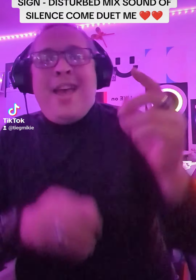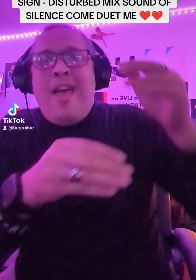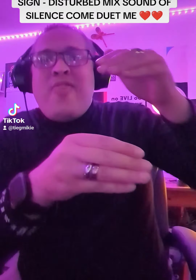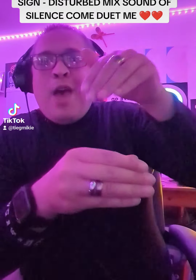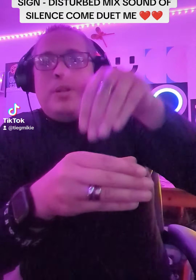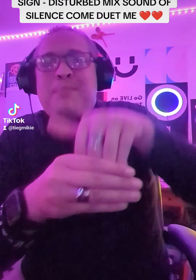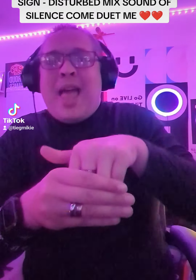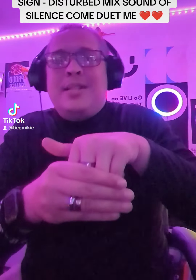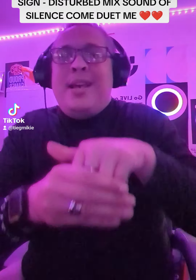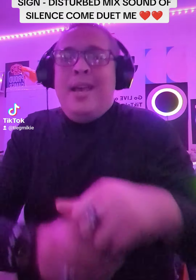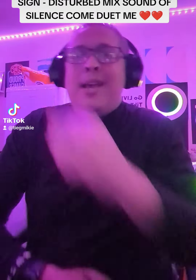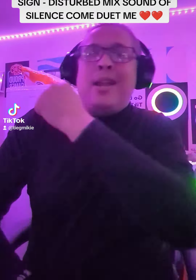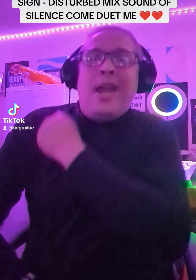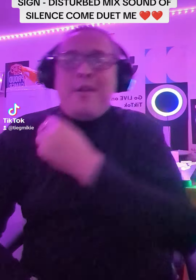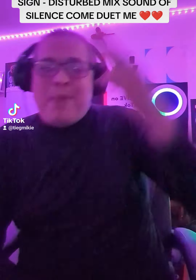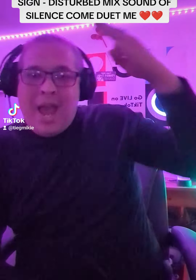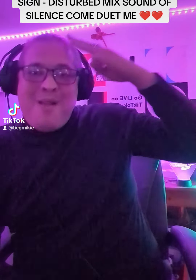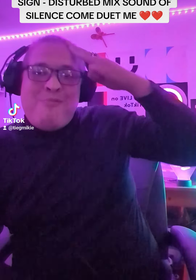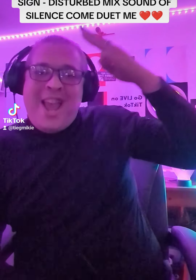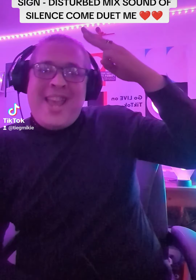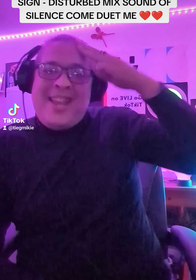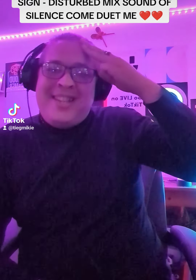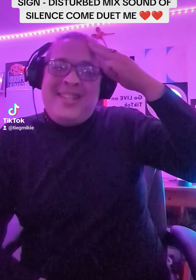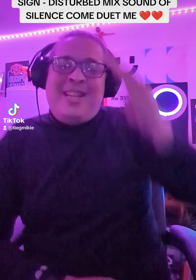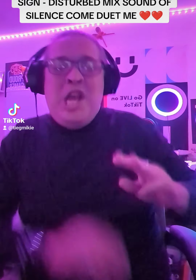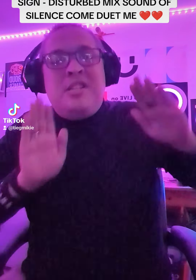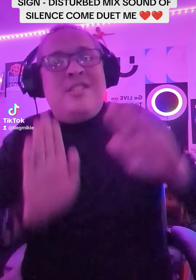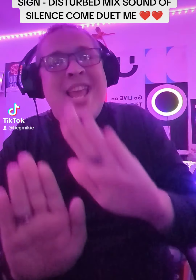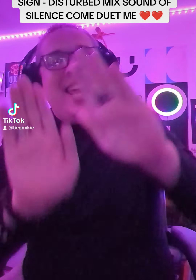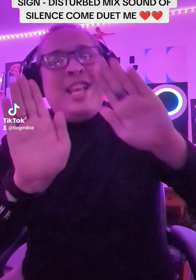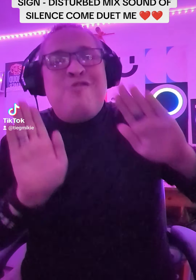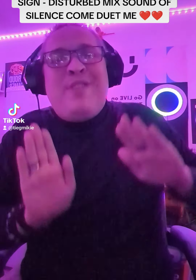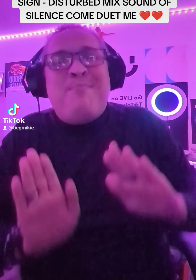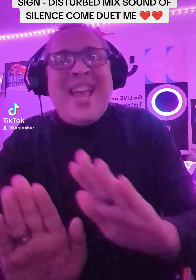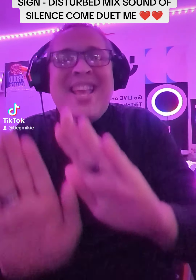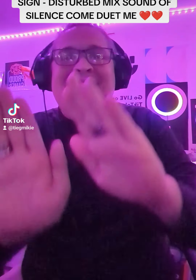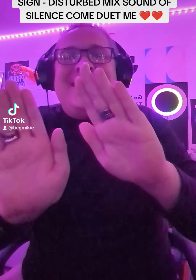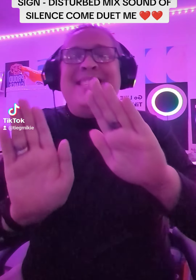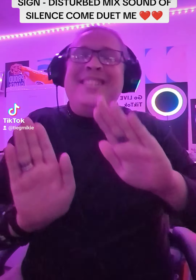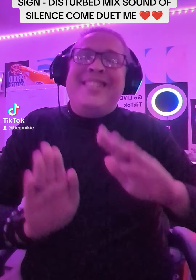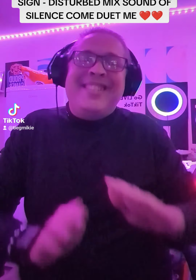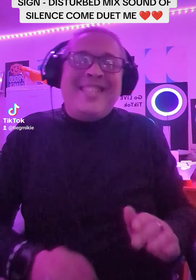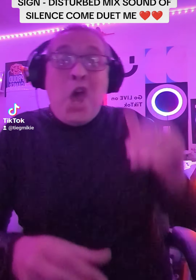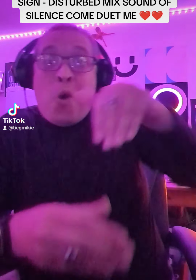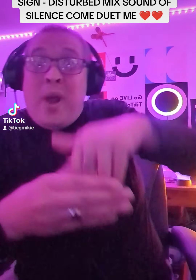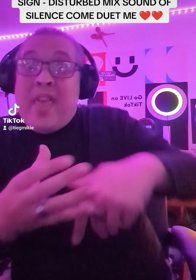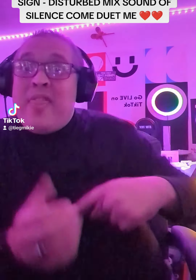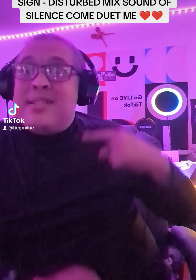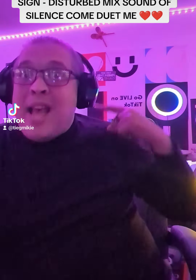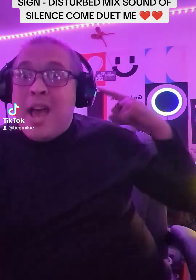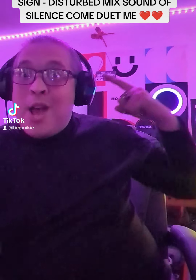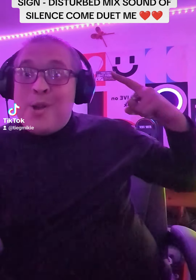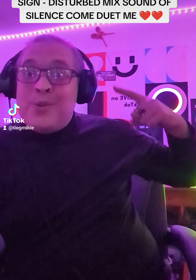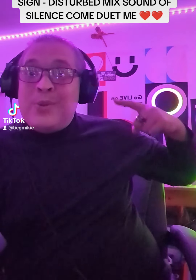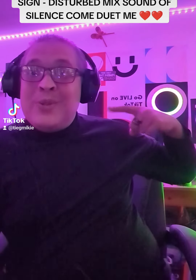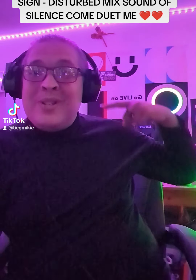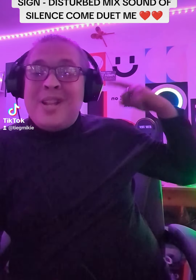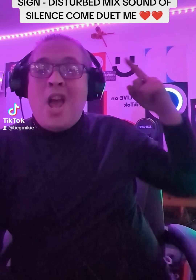that was landed in my brain, still remain Within the